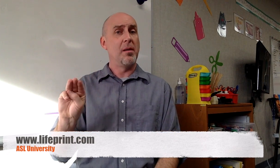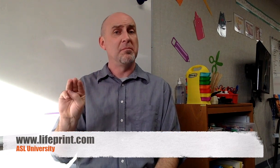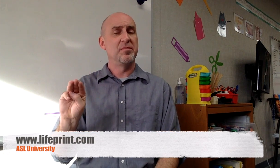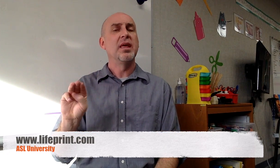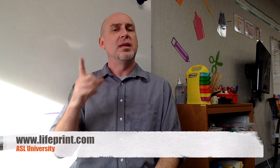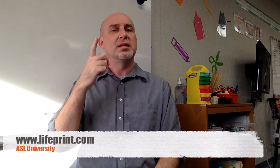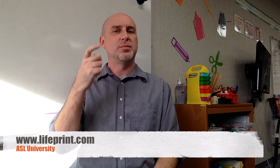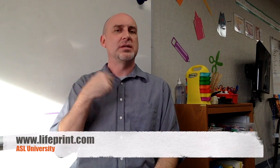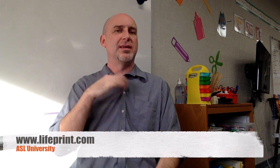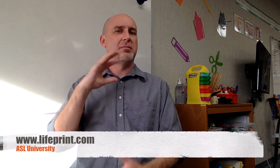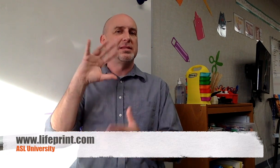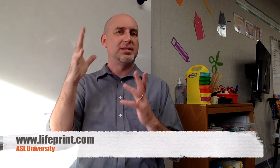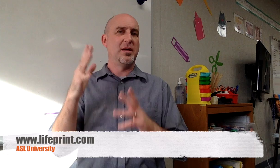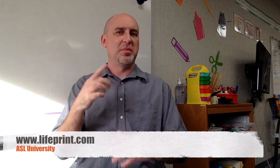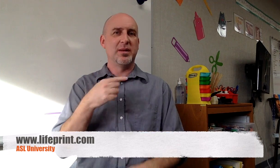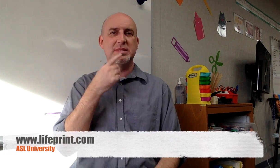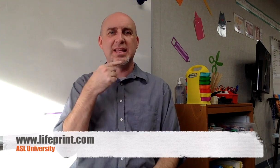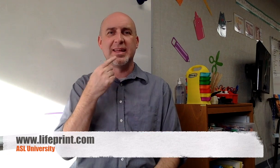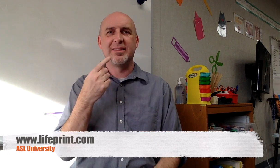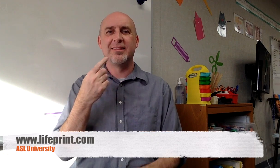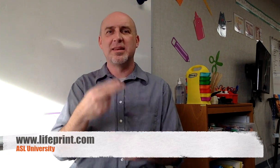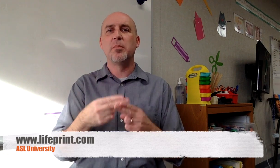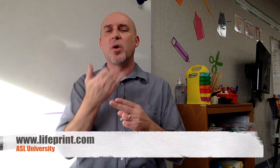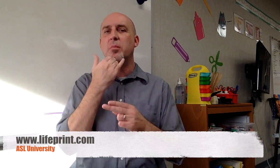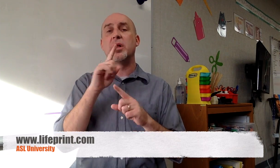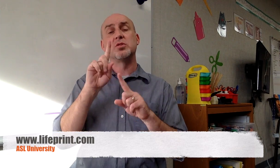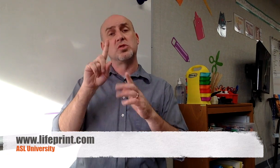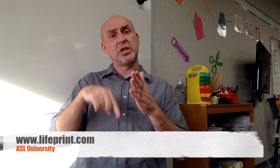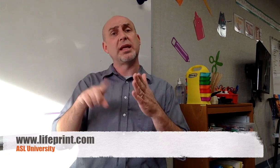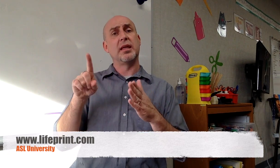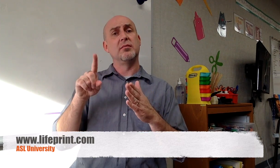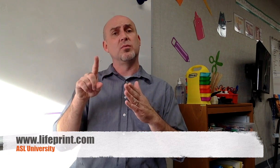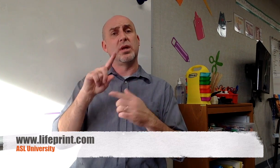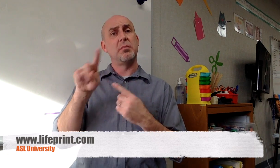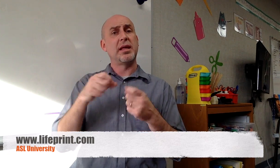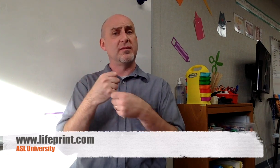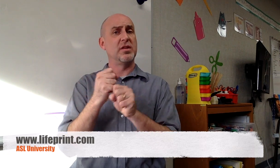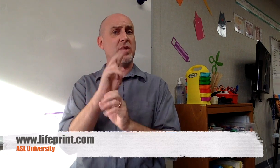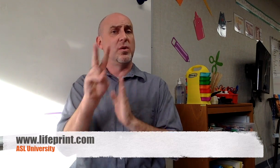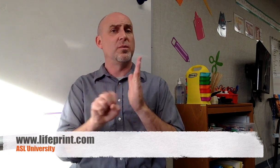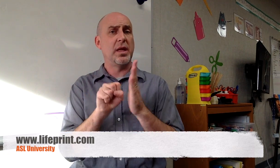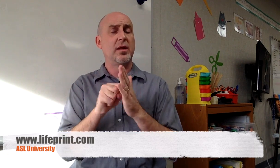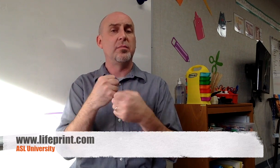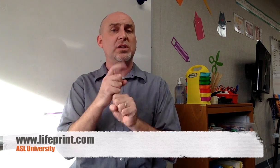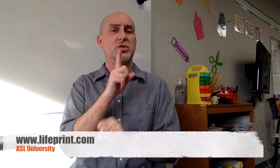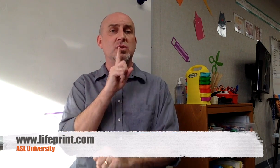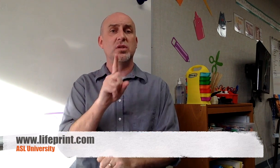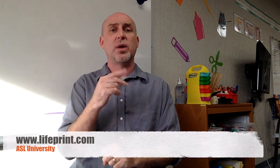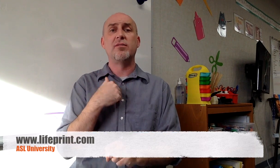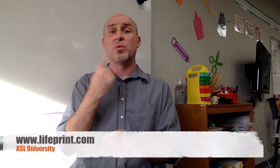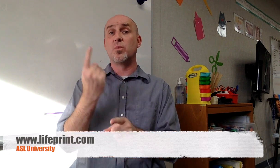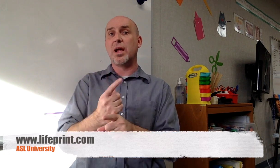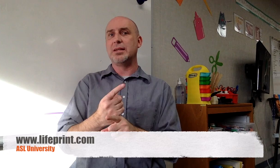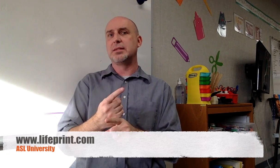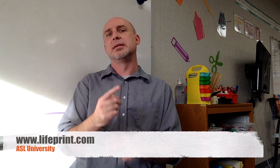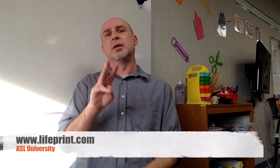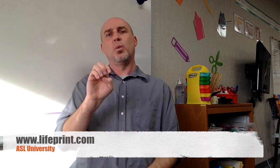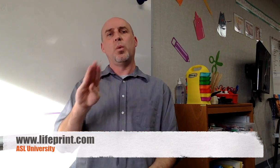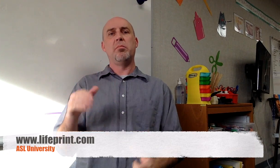lifeprint.com, that's because I messed it up and I'm saying the name wrong. But I'll check it when I make the video, and I'll make sure that you have the right web